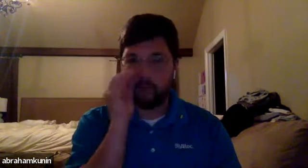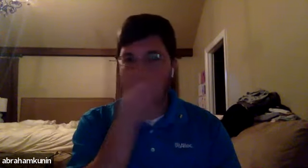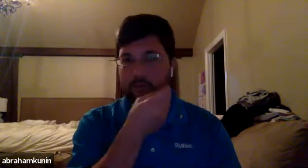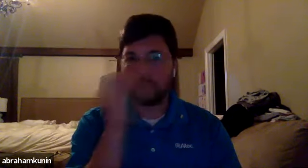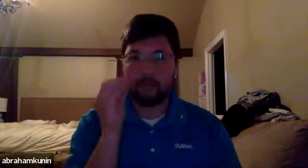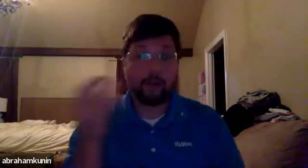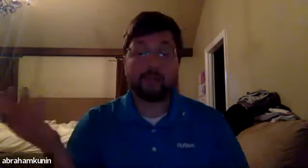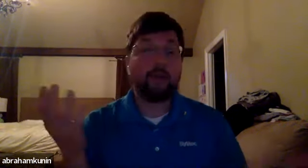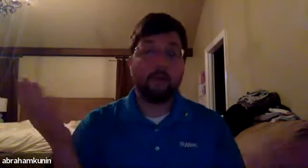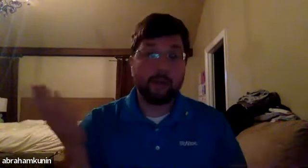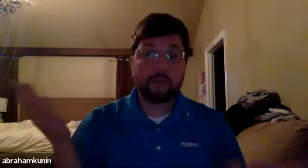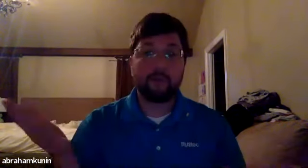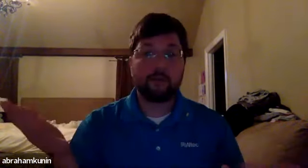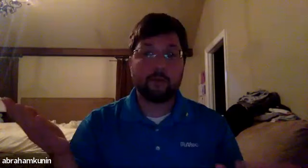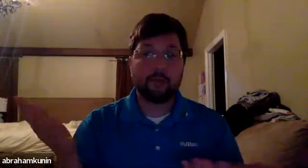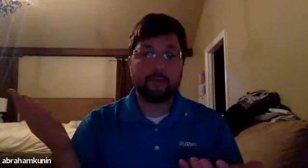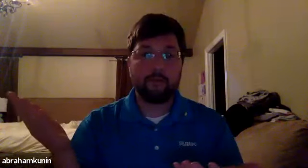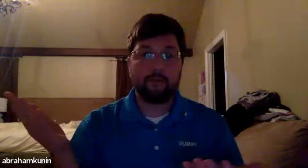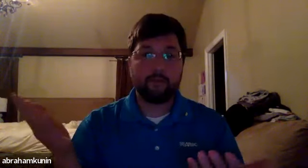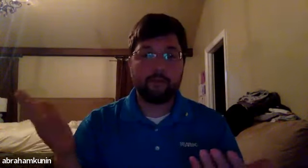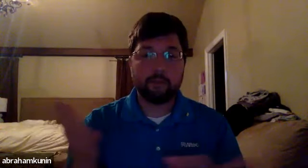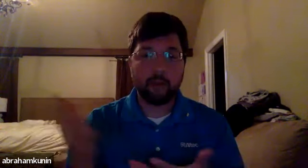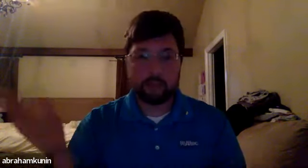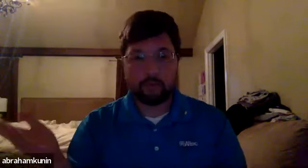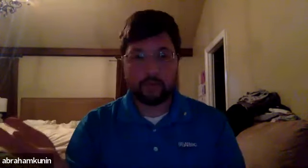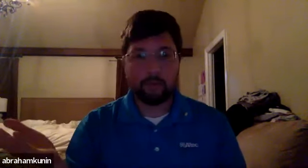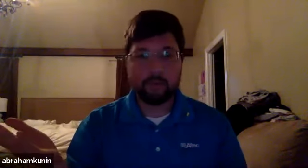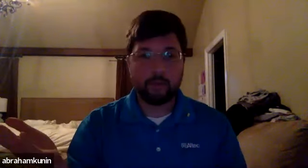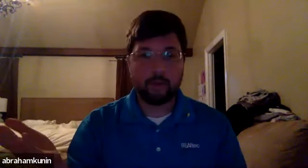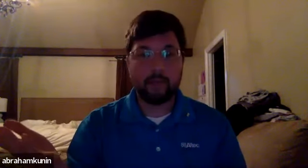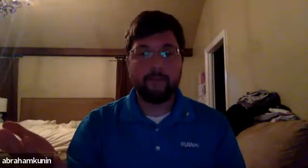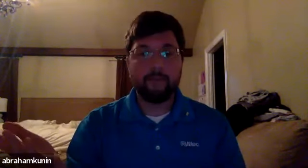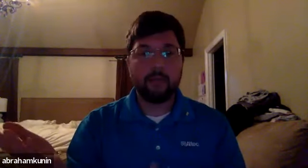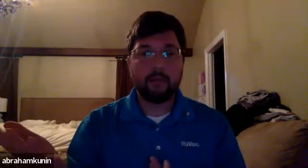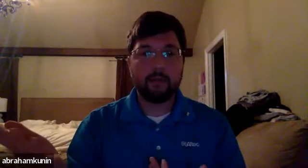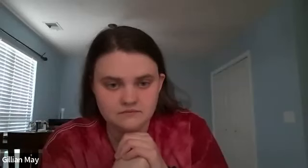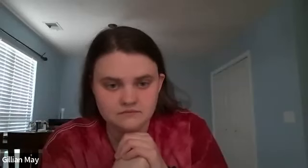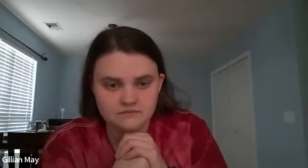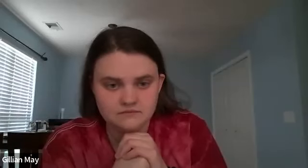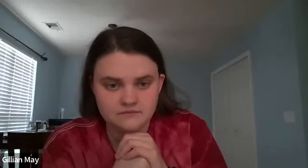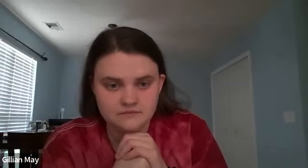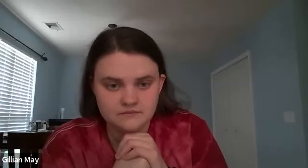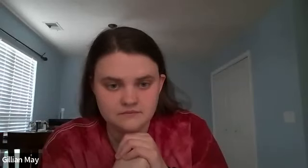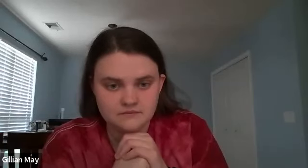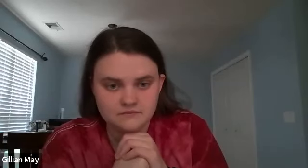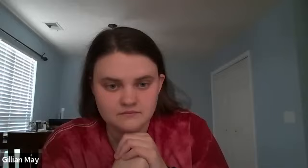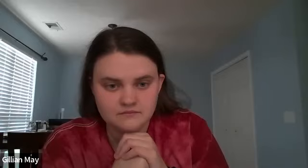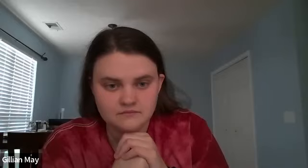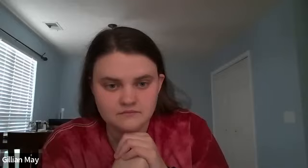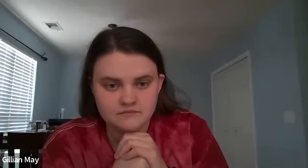a few extra times, or actually, what is the smallest number of times you do it? And then do you do it multiple times in the